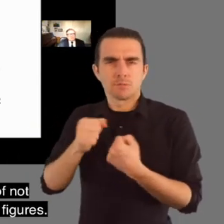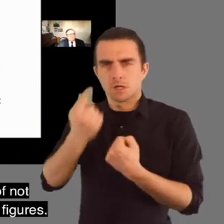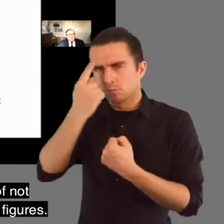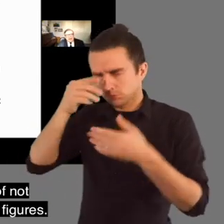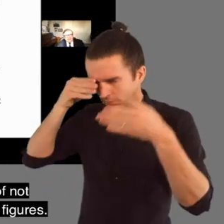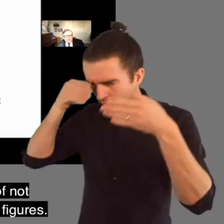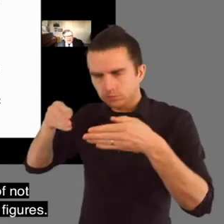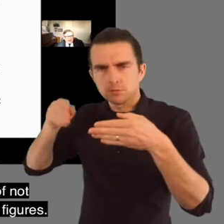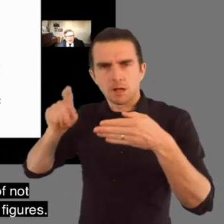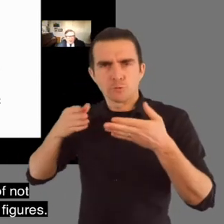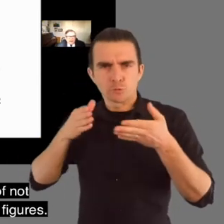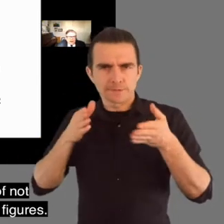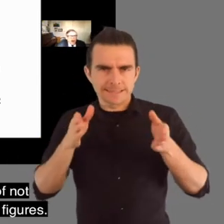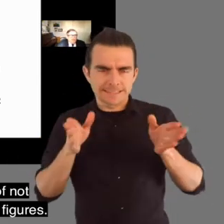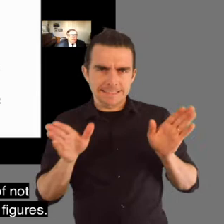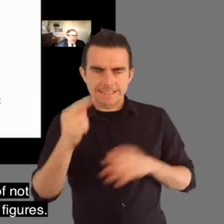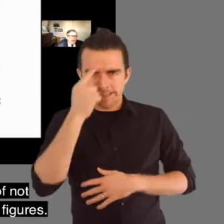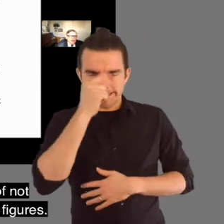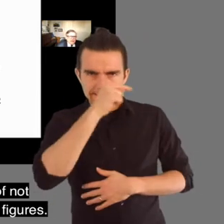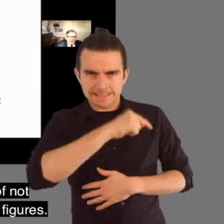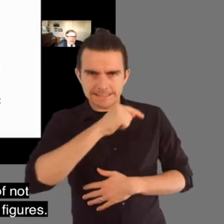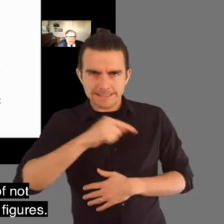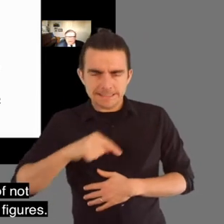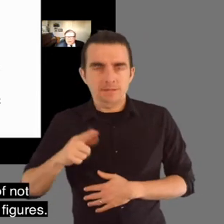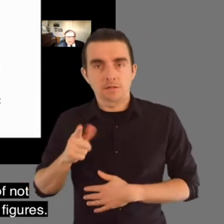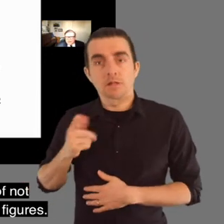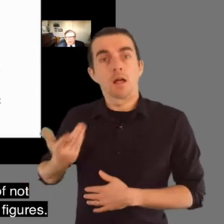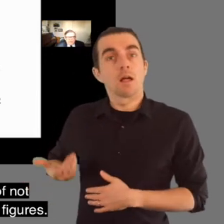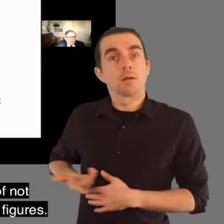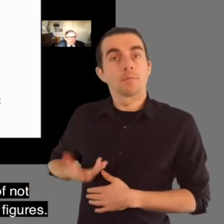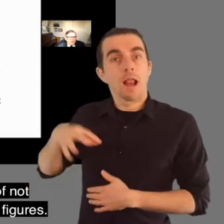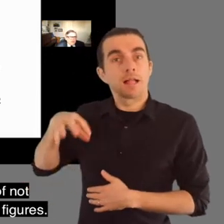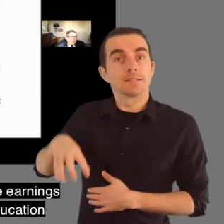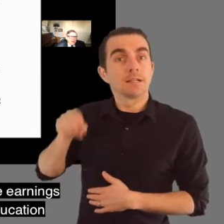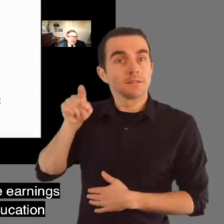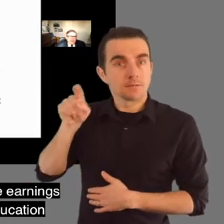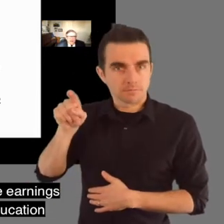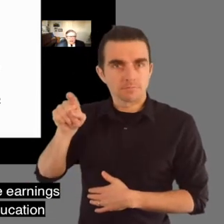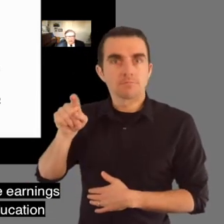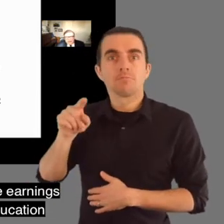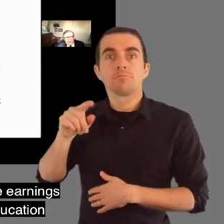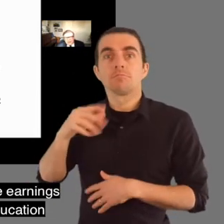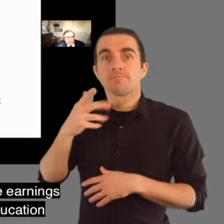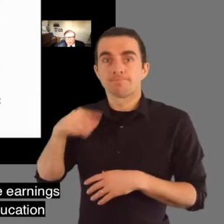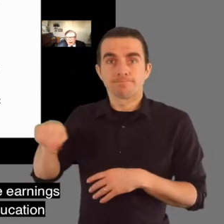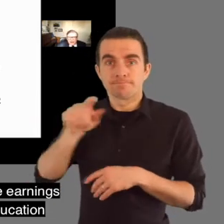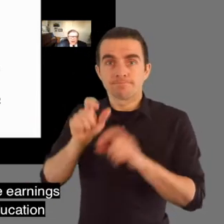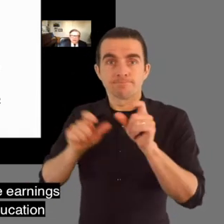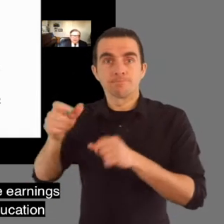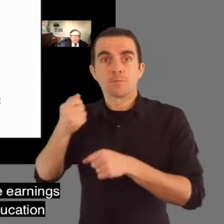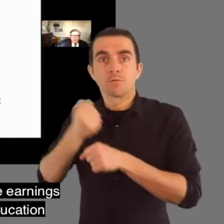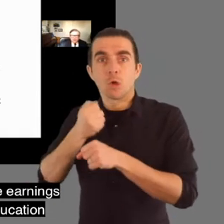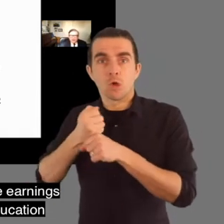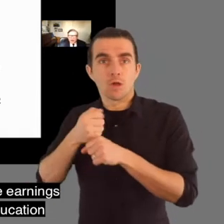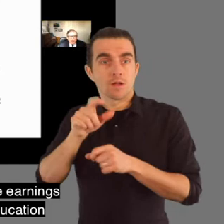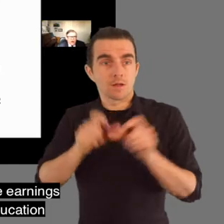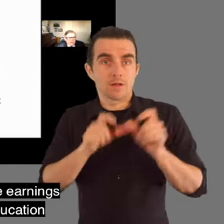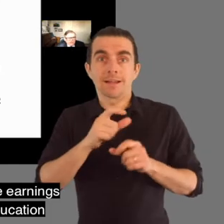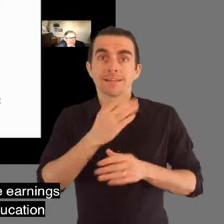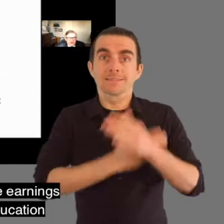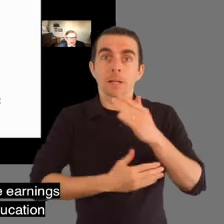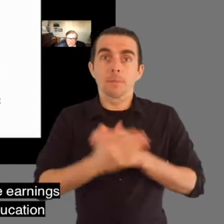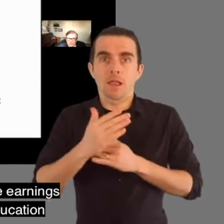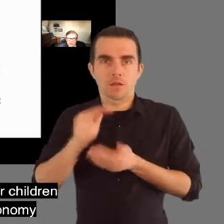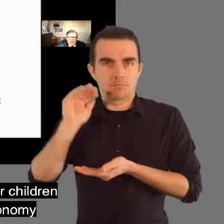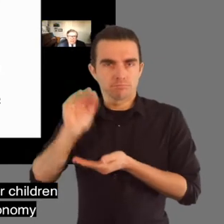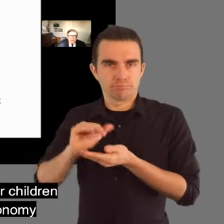the impact economically of not having this, let's just have figures. So in Bangladesh, reductions in wage earnings attributed to low levels of